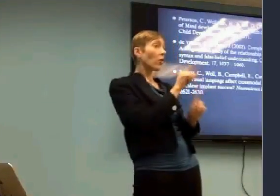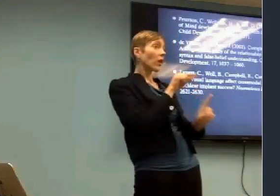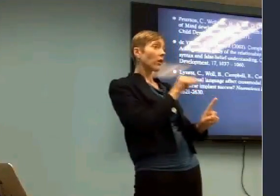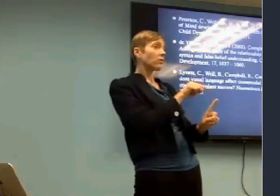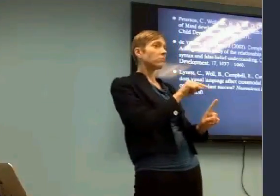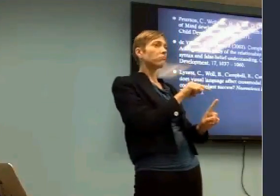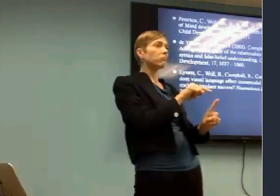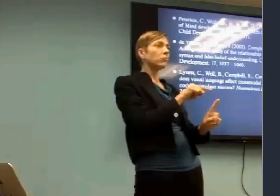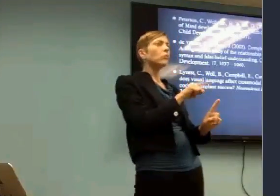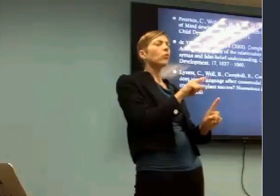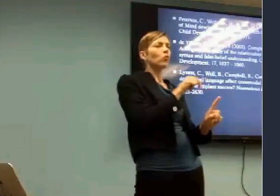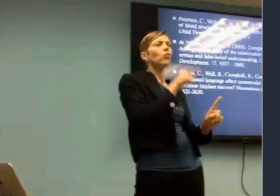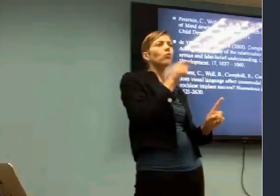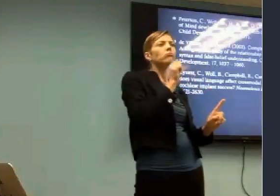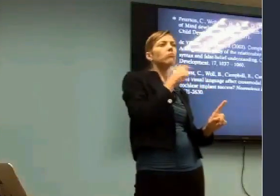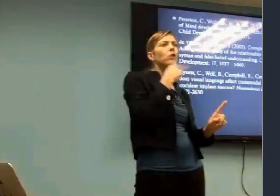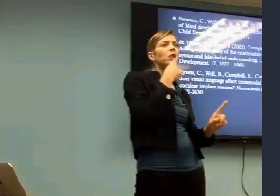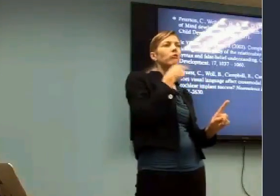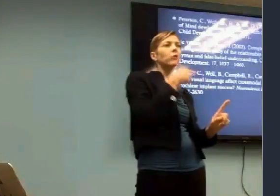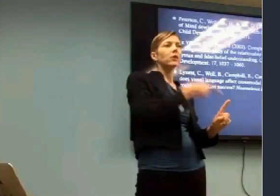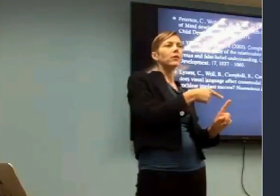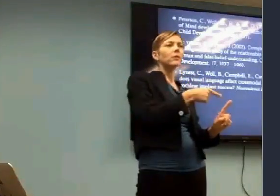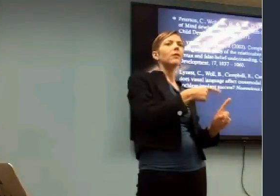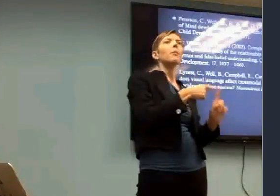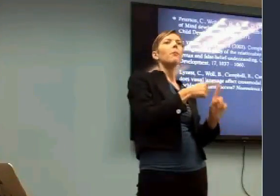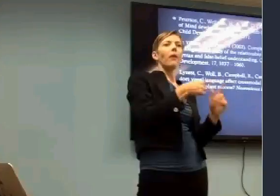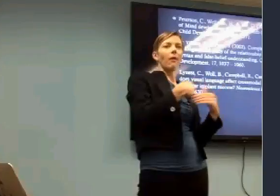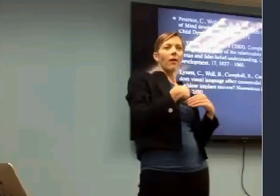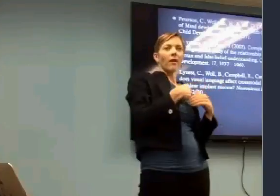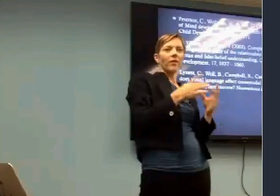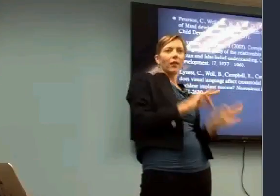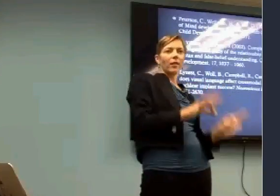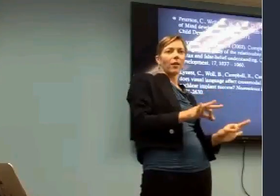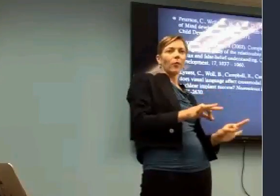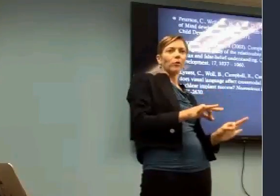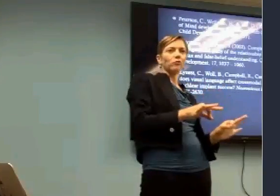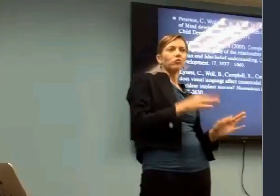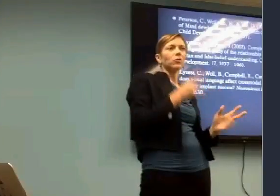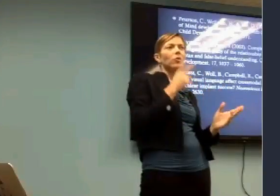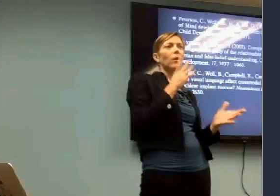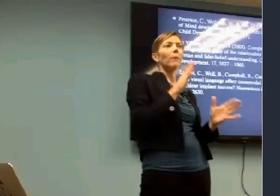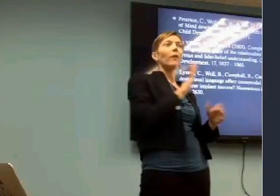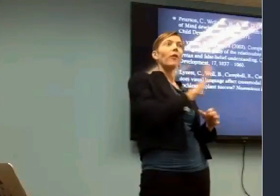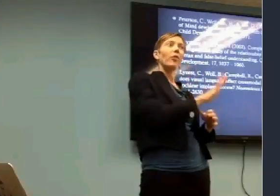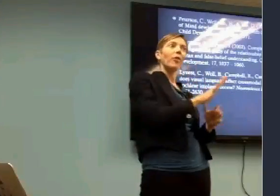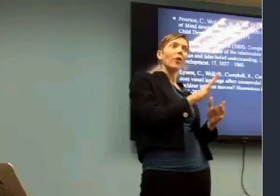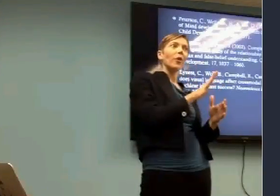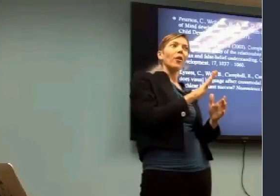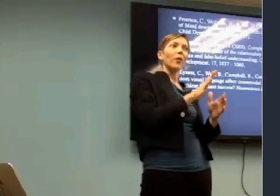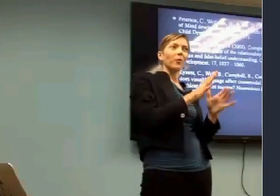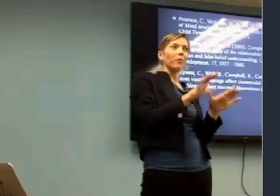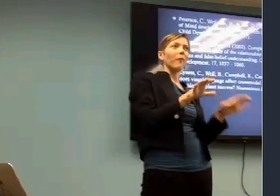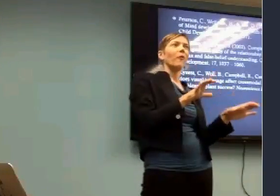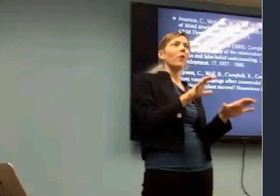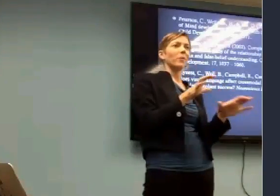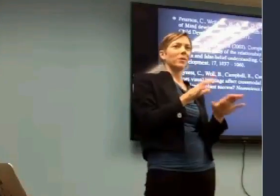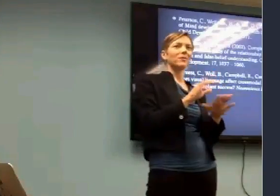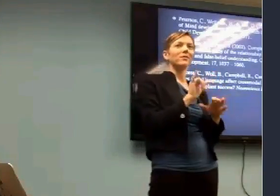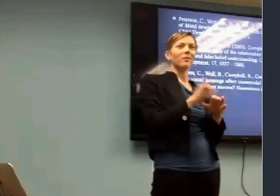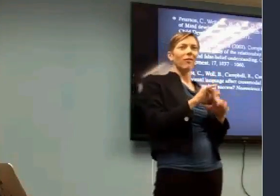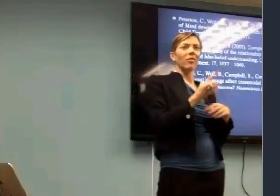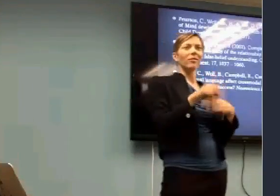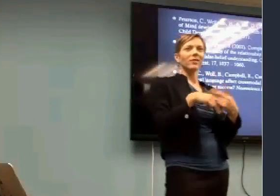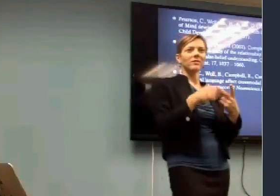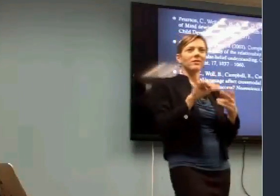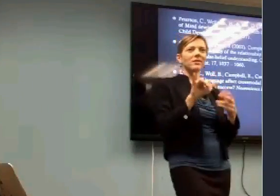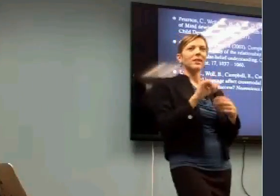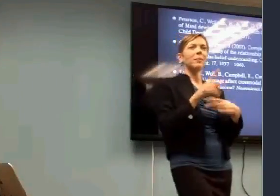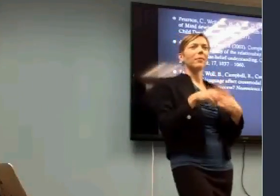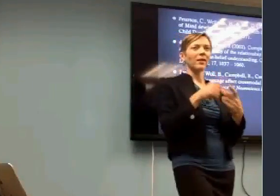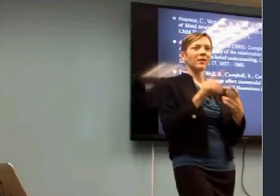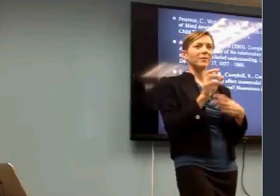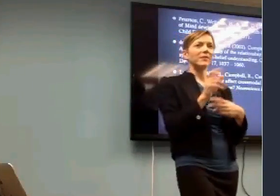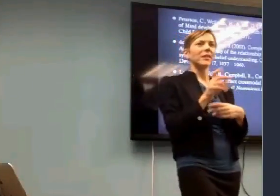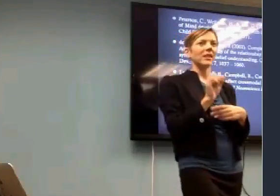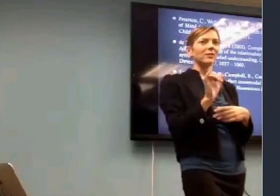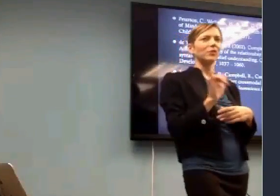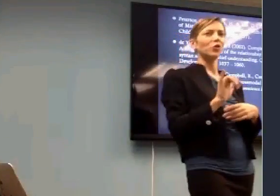So by testing CODAs, that population, children who are hearing but who have sign language, and comparing their performance on those types